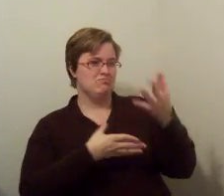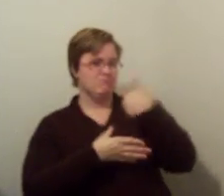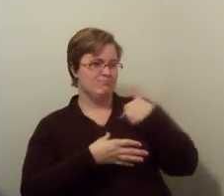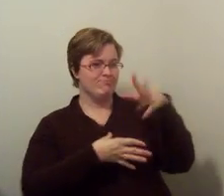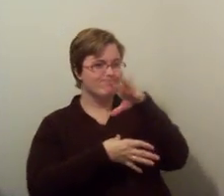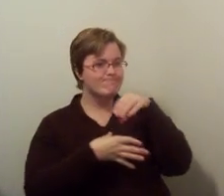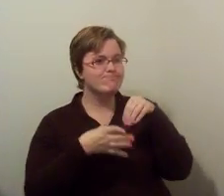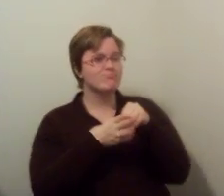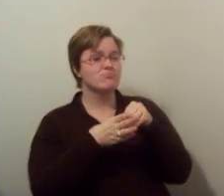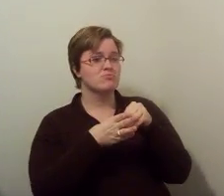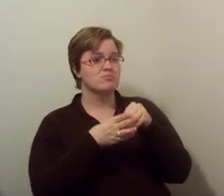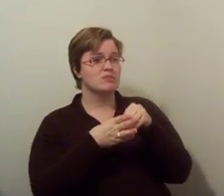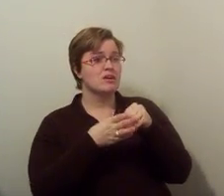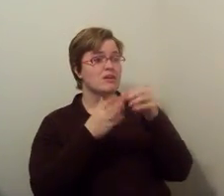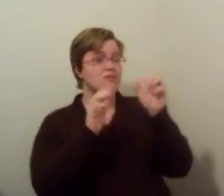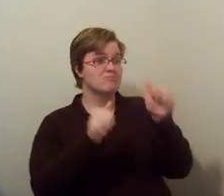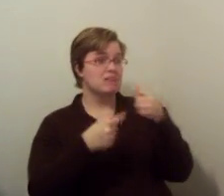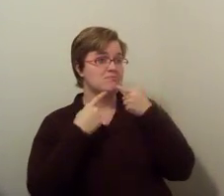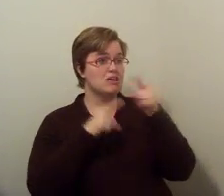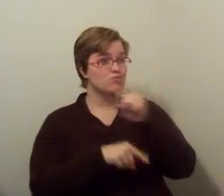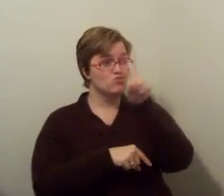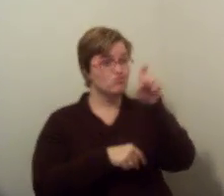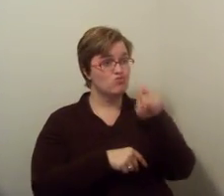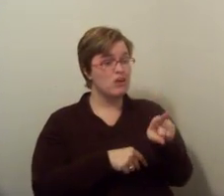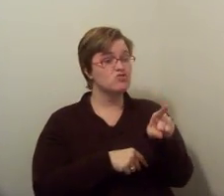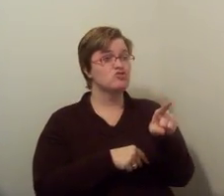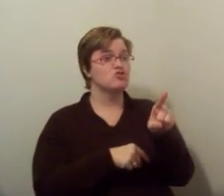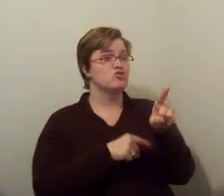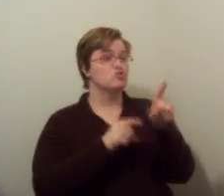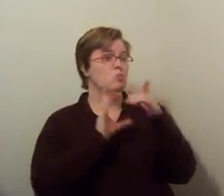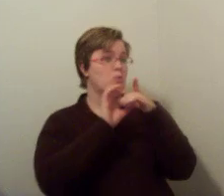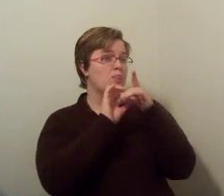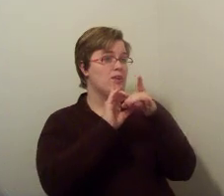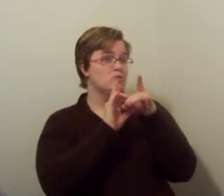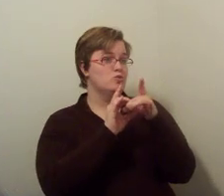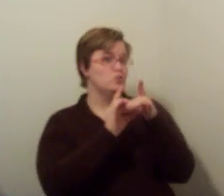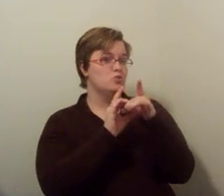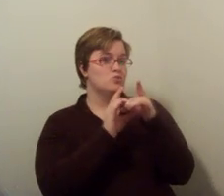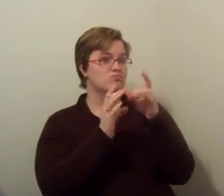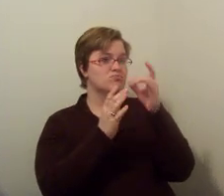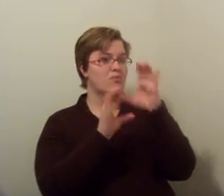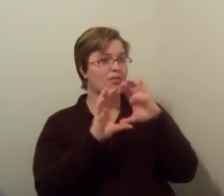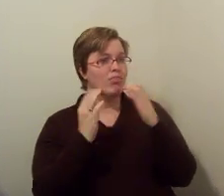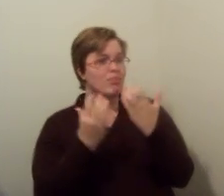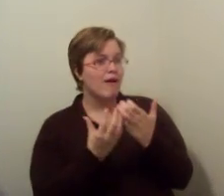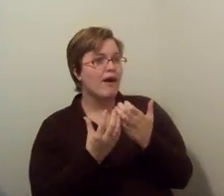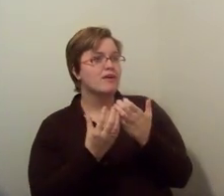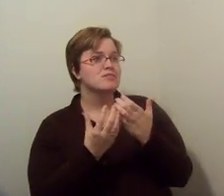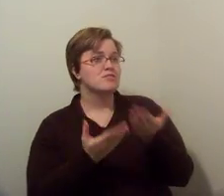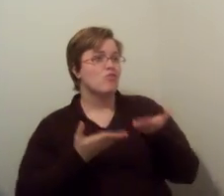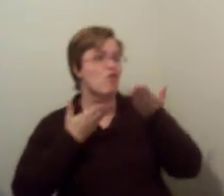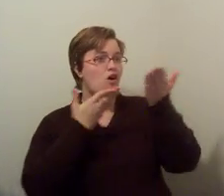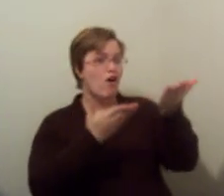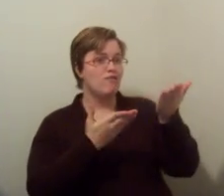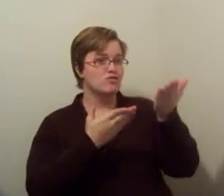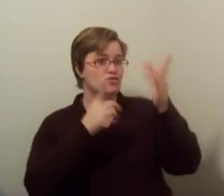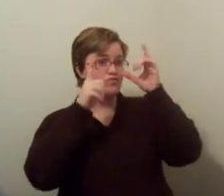answer any questions that you might have about the kind of services and the kind of courses that we do in photography and what's available and possible